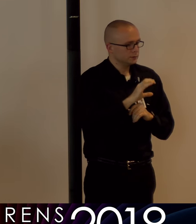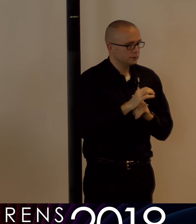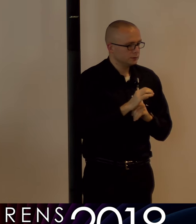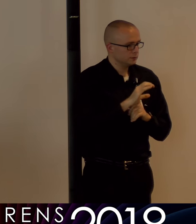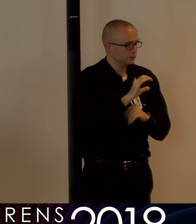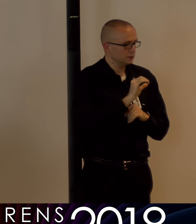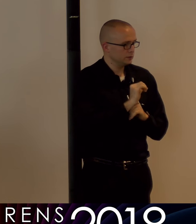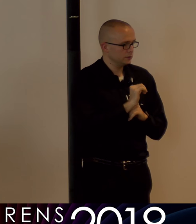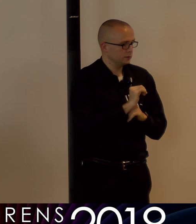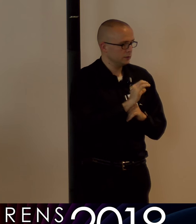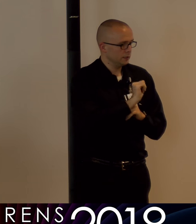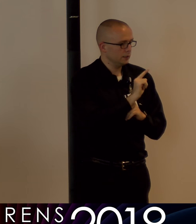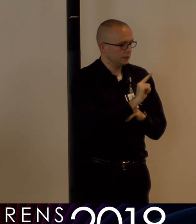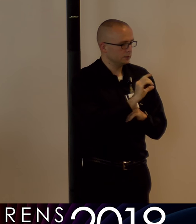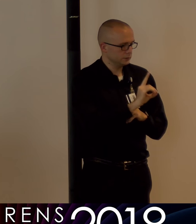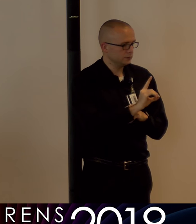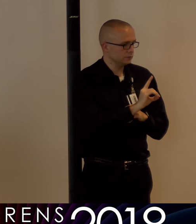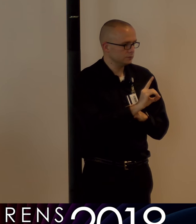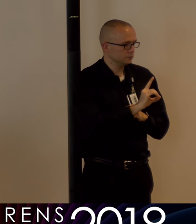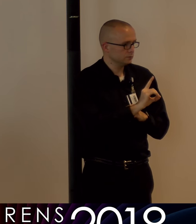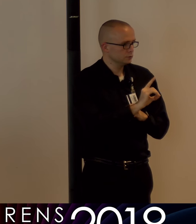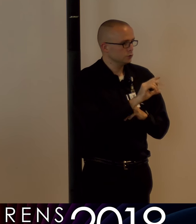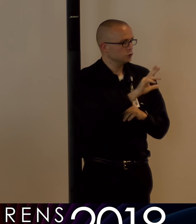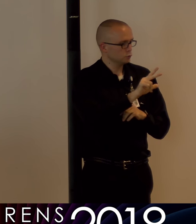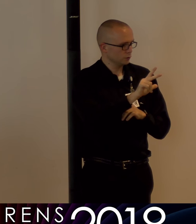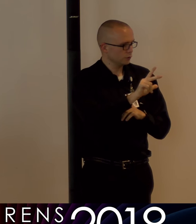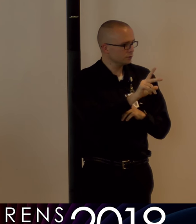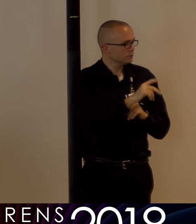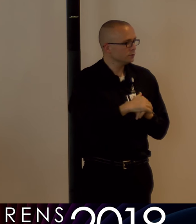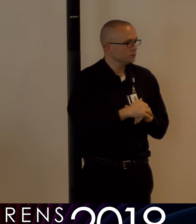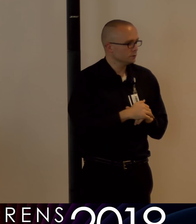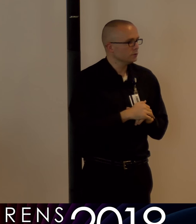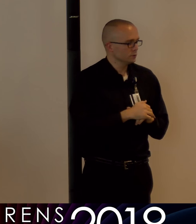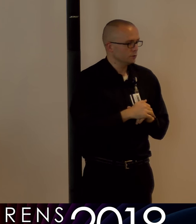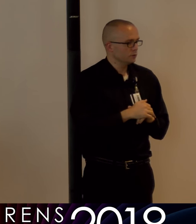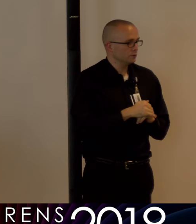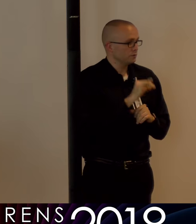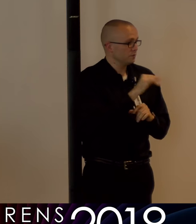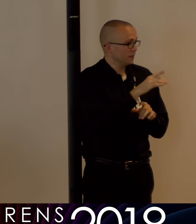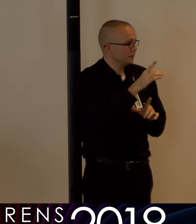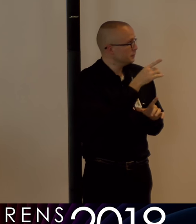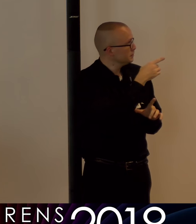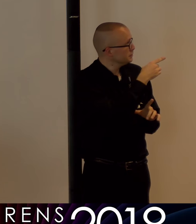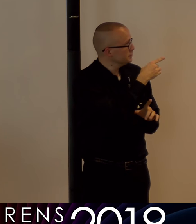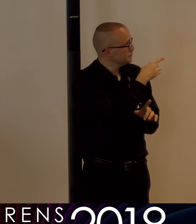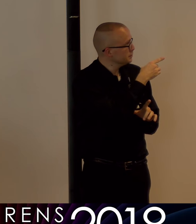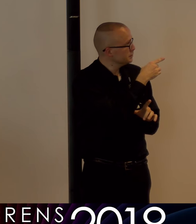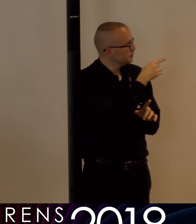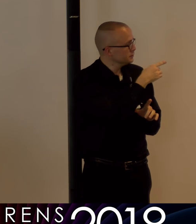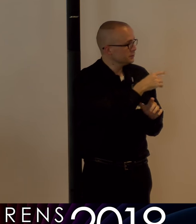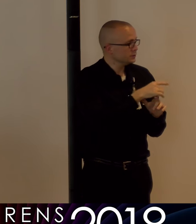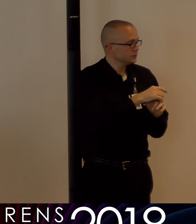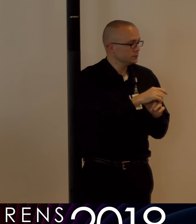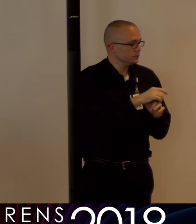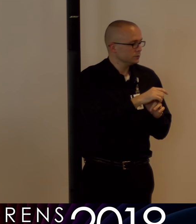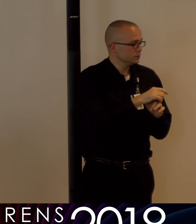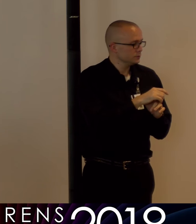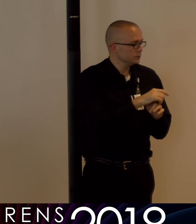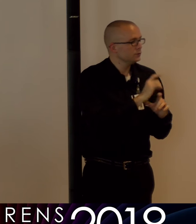one of those enzymes in that last pathway that